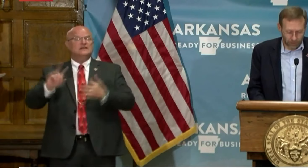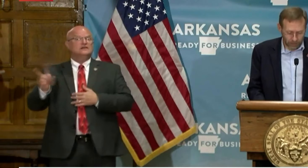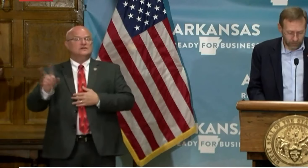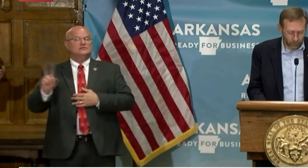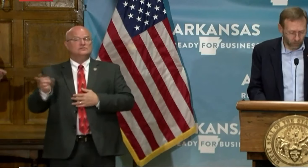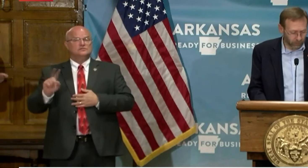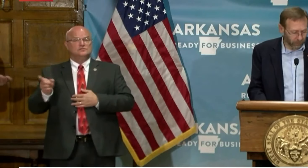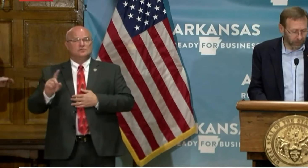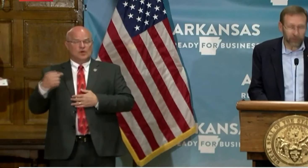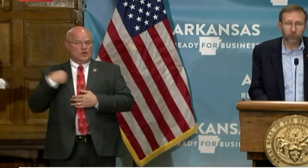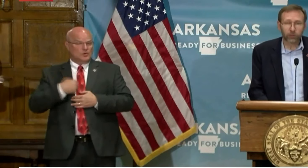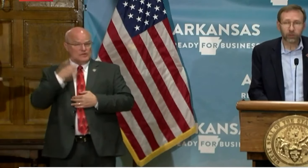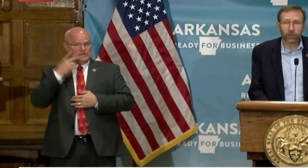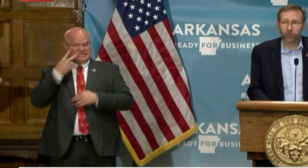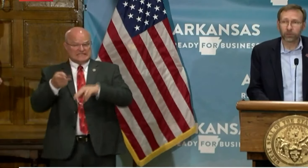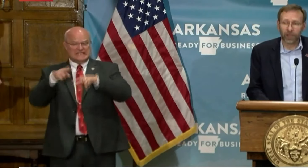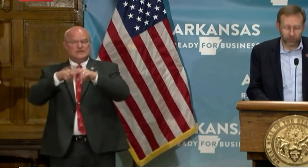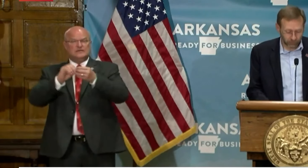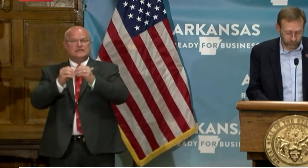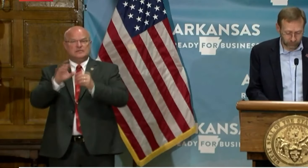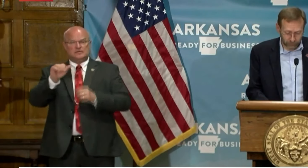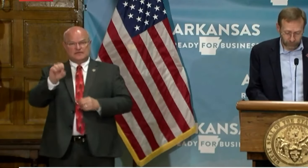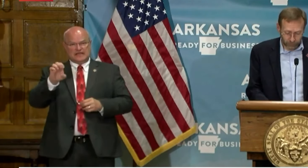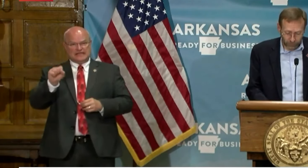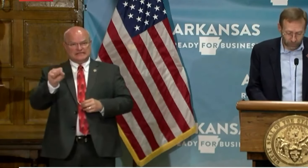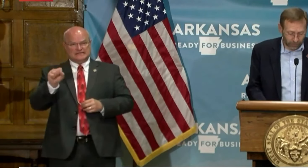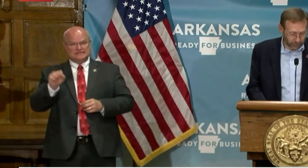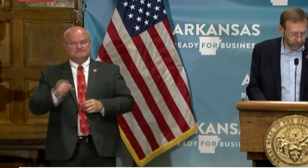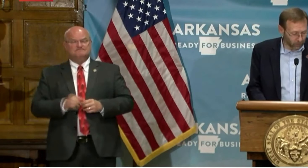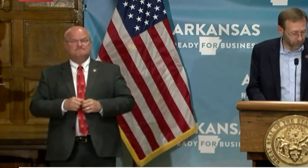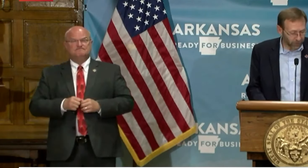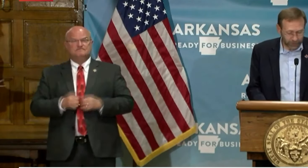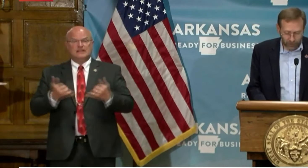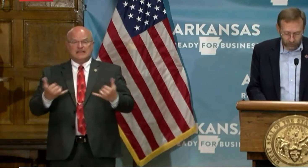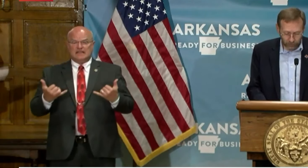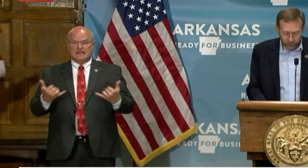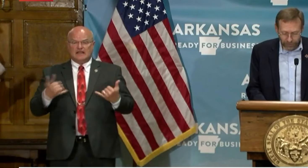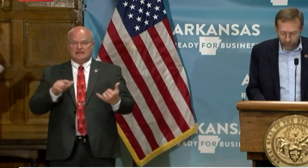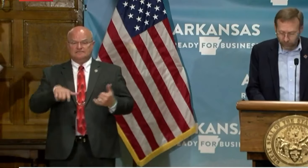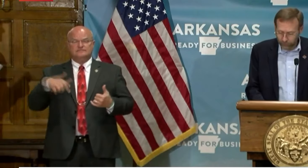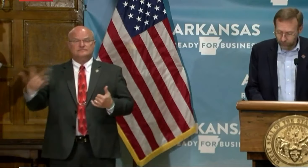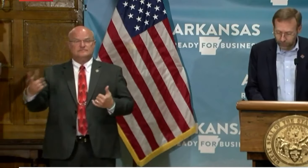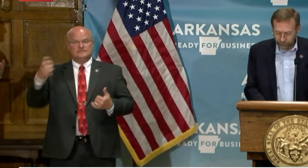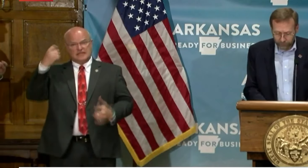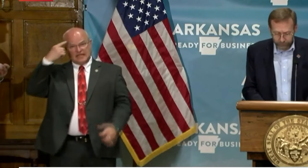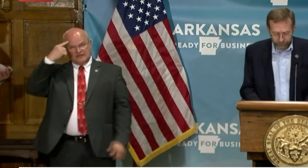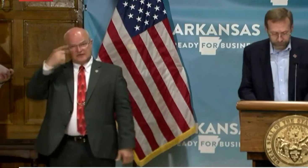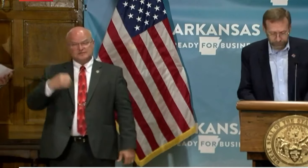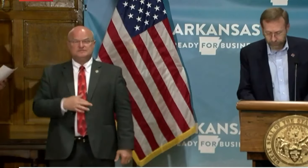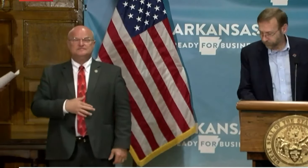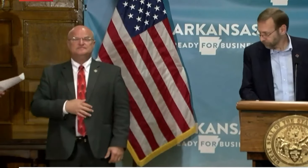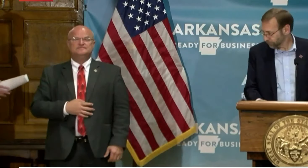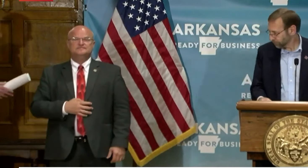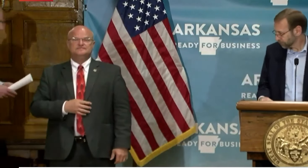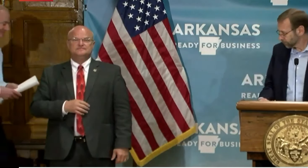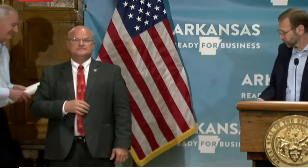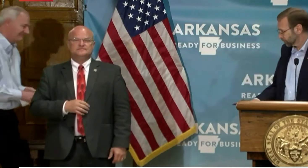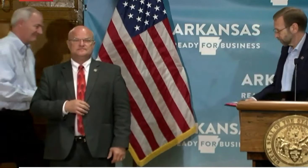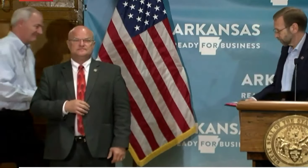wherever we see an increased number of cases. And with that, I'll turn it back over to the governor.